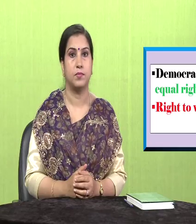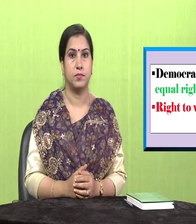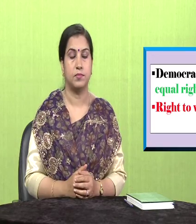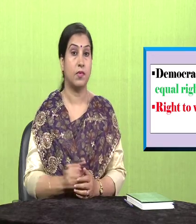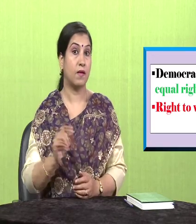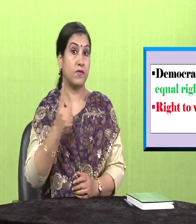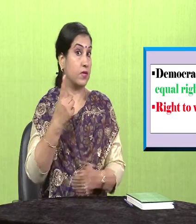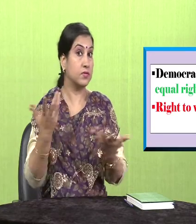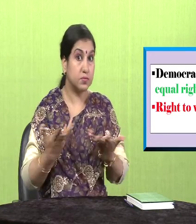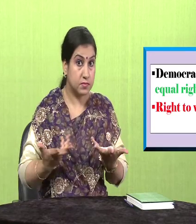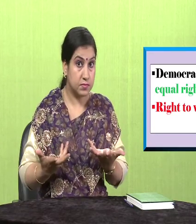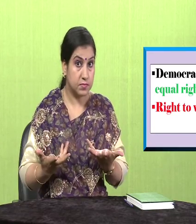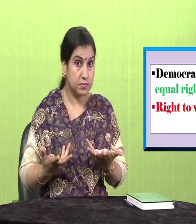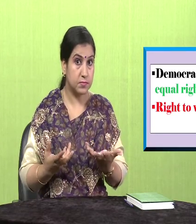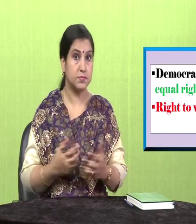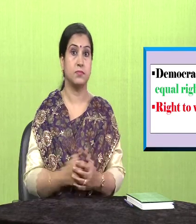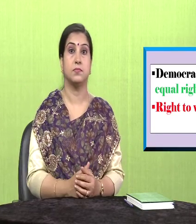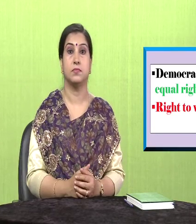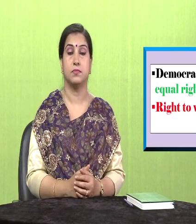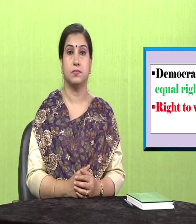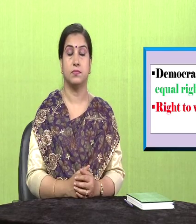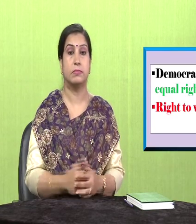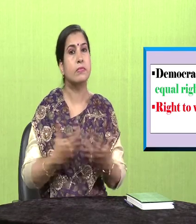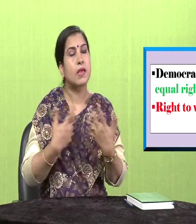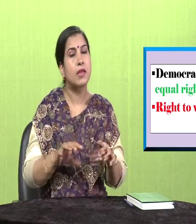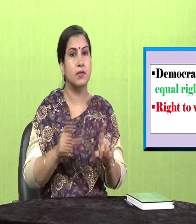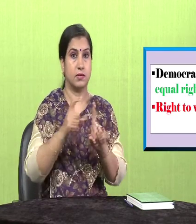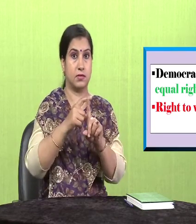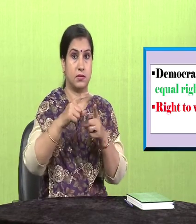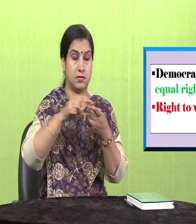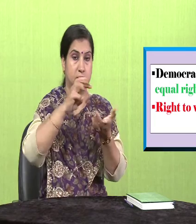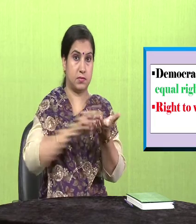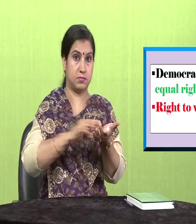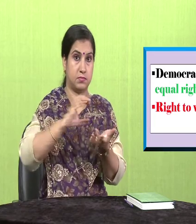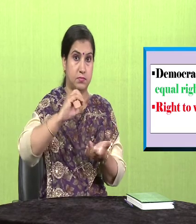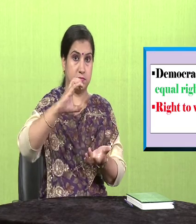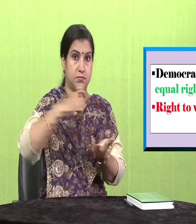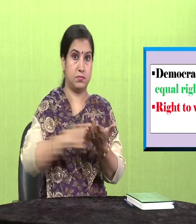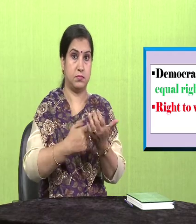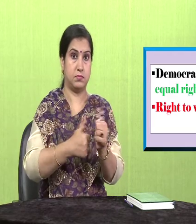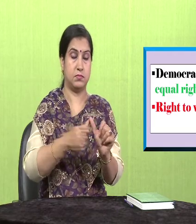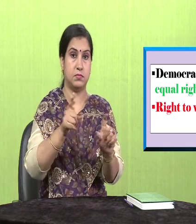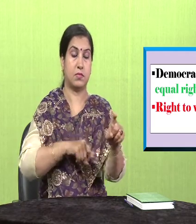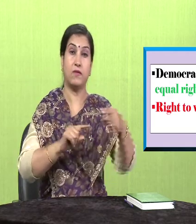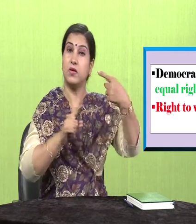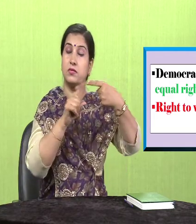First one is, for a democracy, it is also necessary